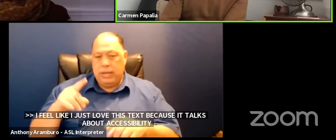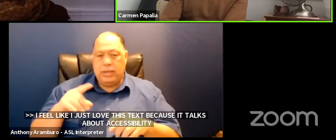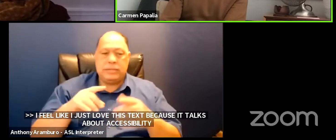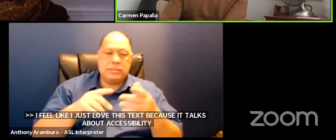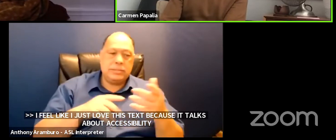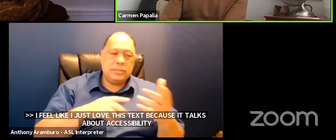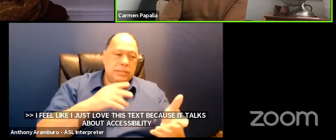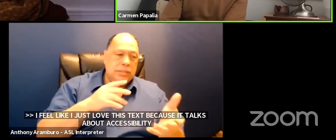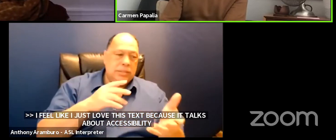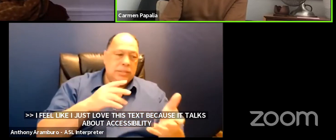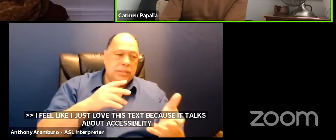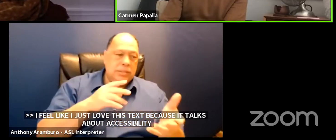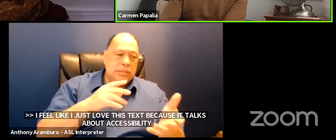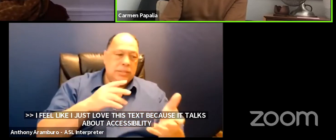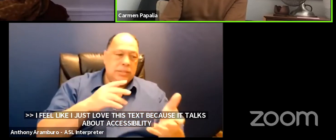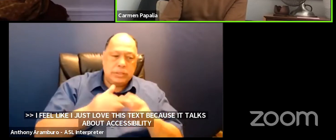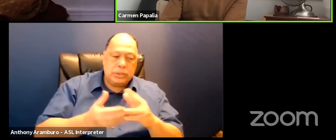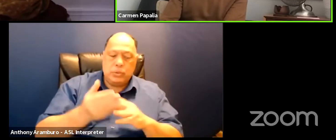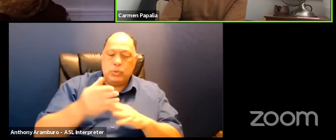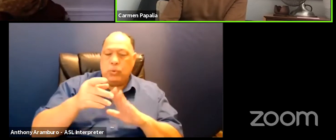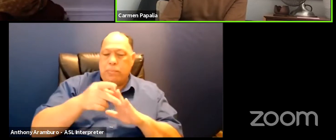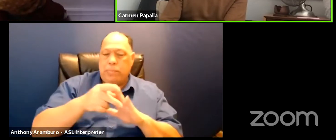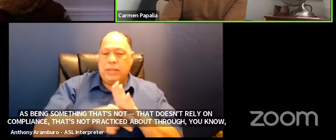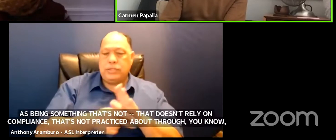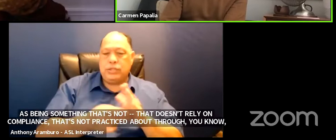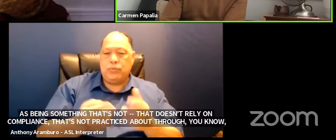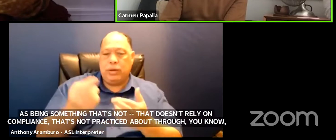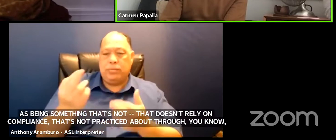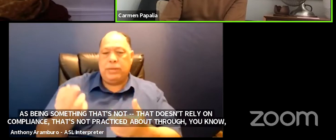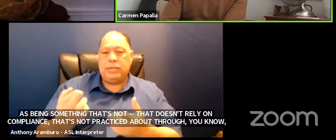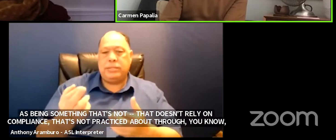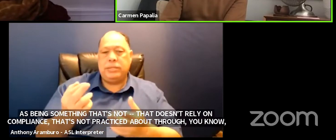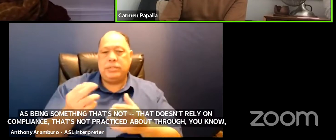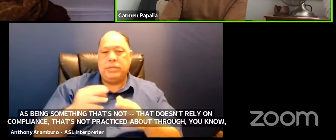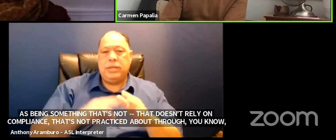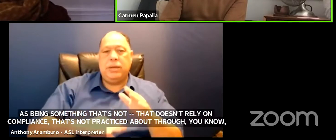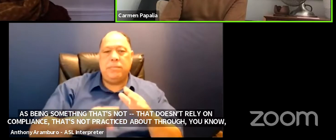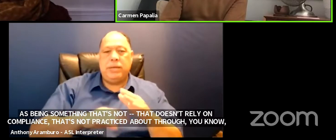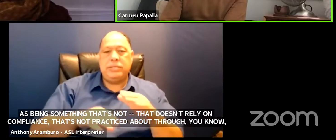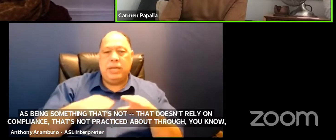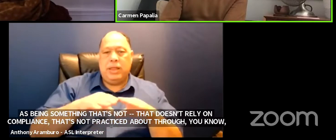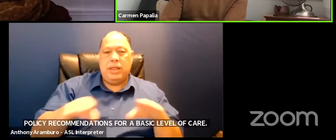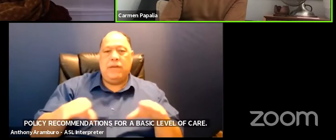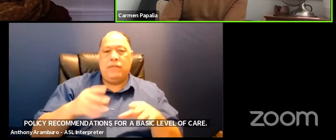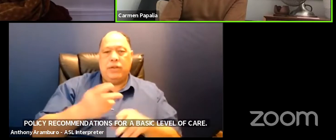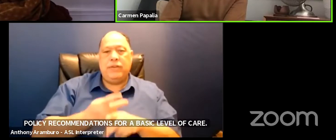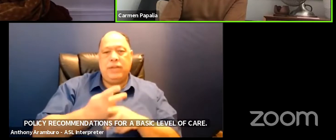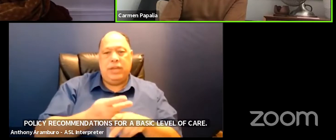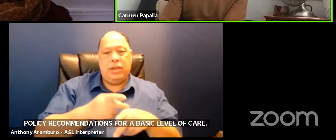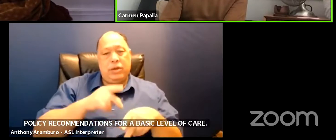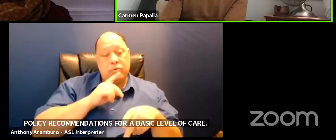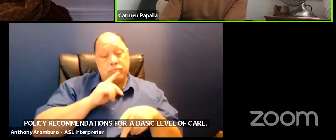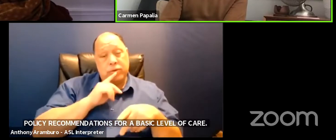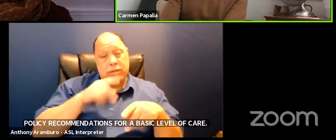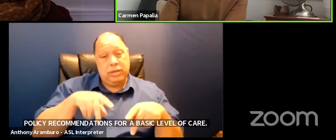through, policy recommendations for a basic level of care. It really allows us to be